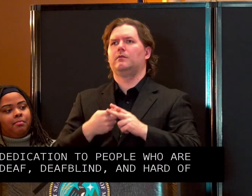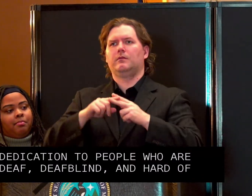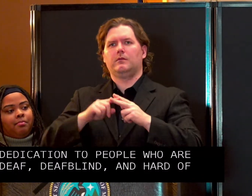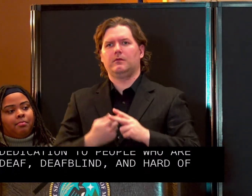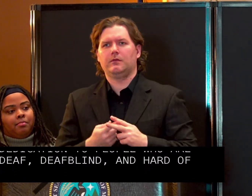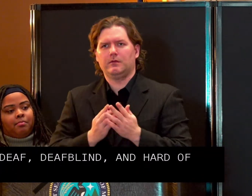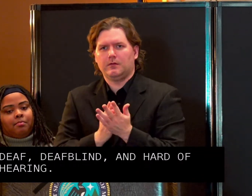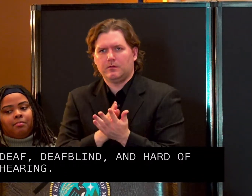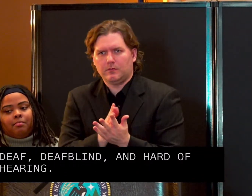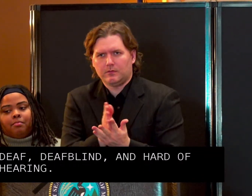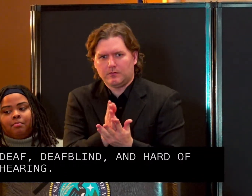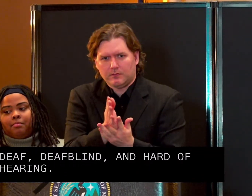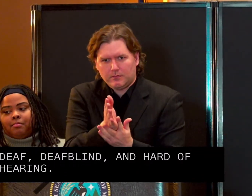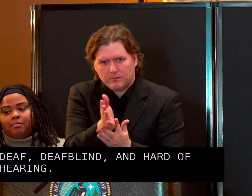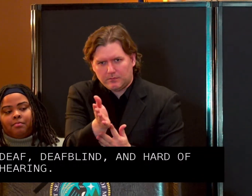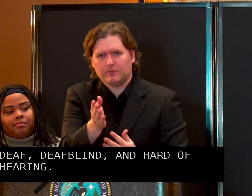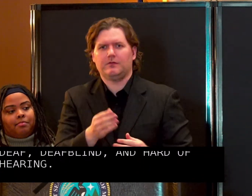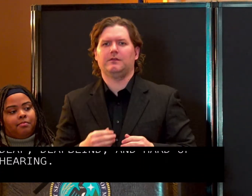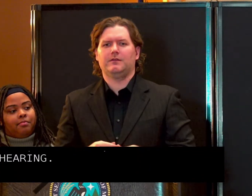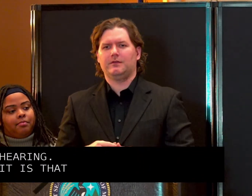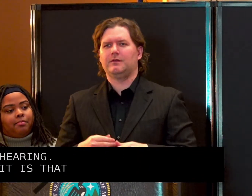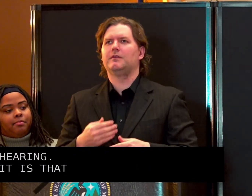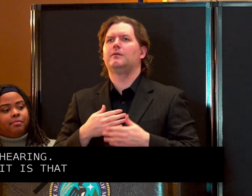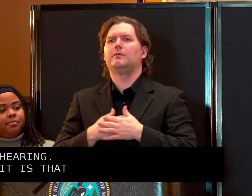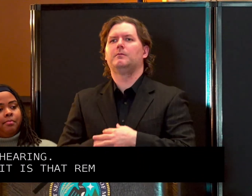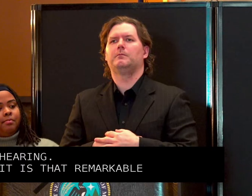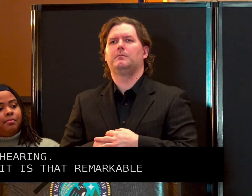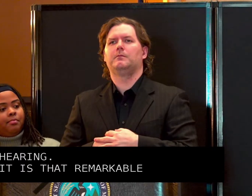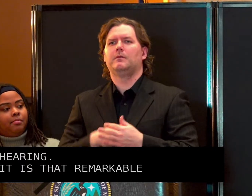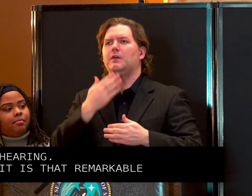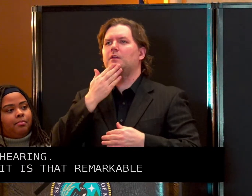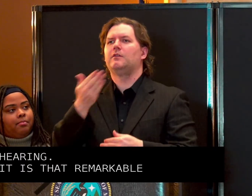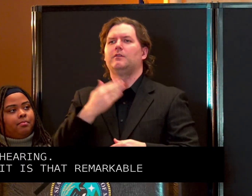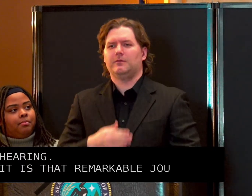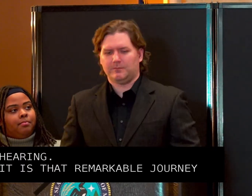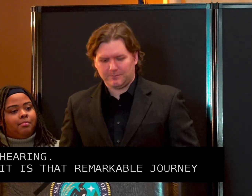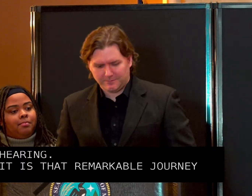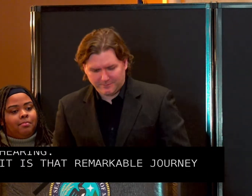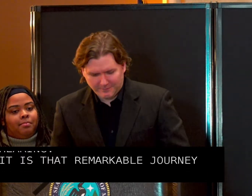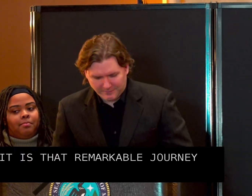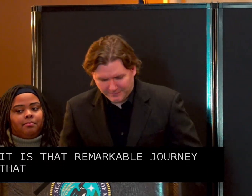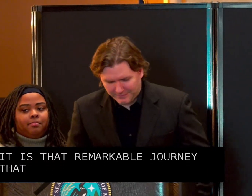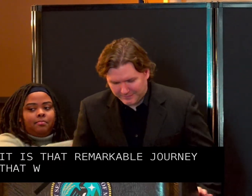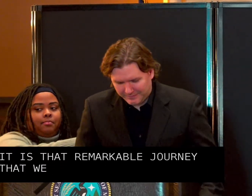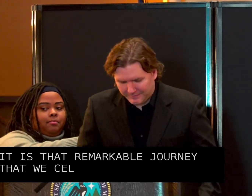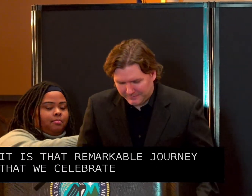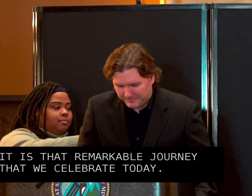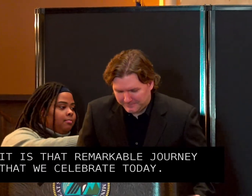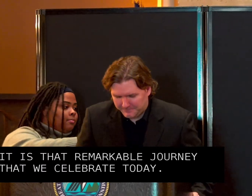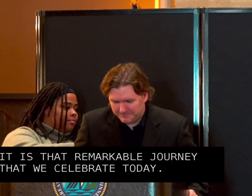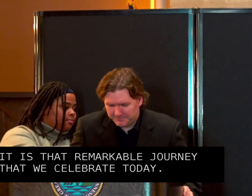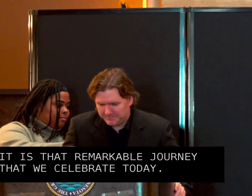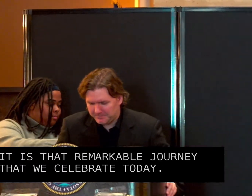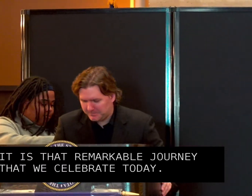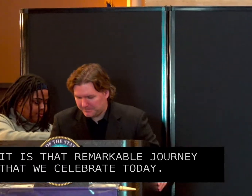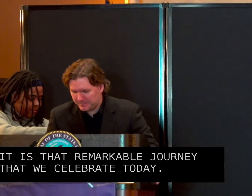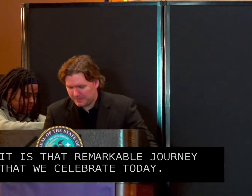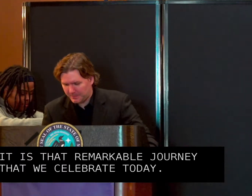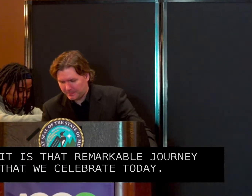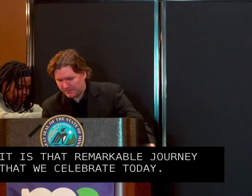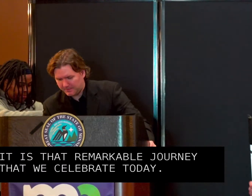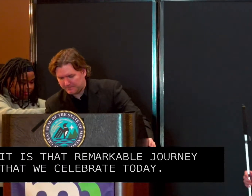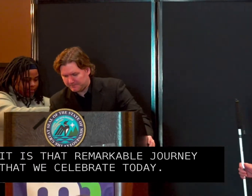It is that remarkable journey that we celebrate today. Thank you.